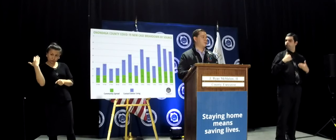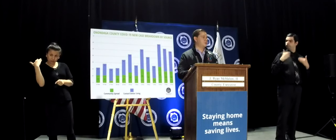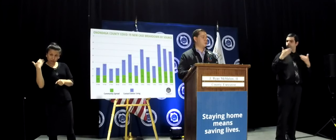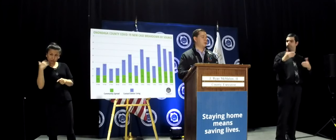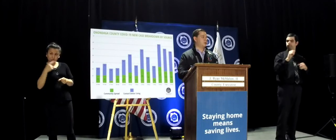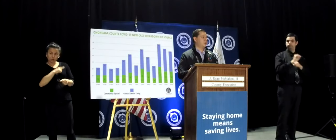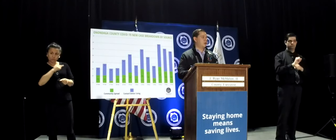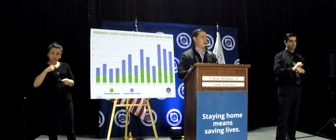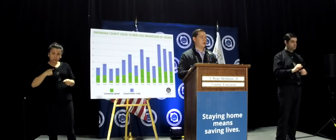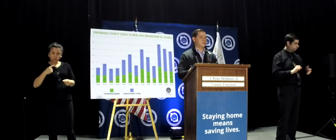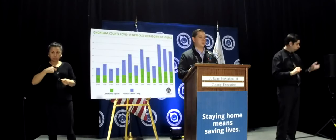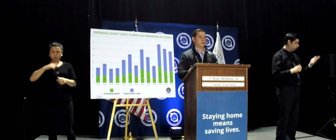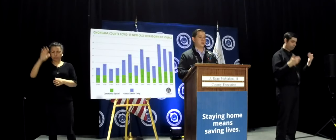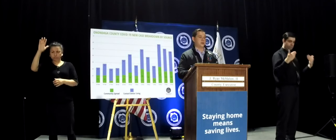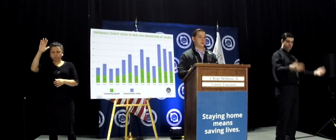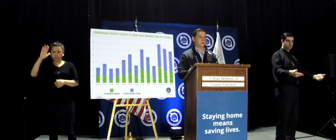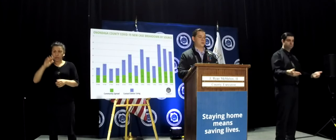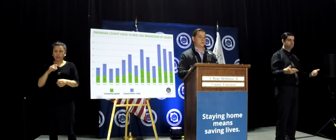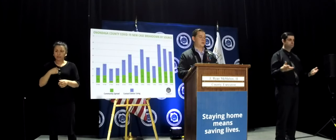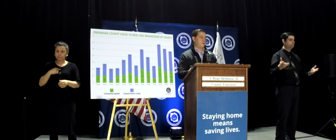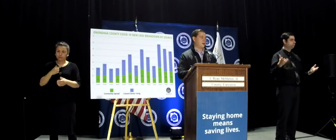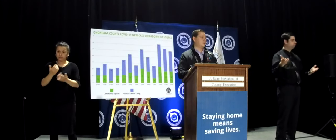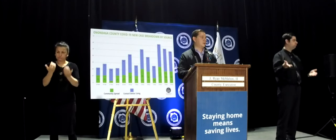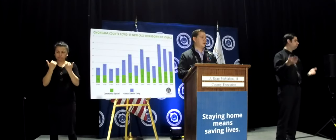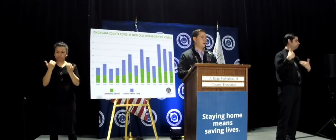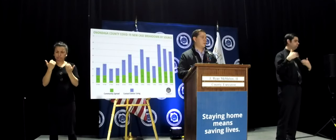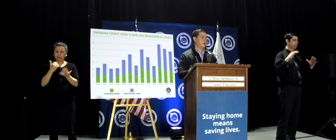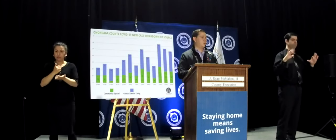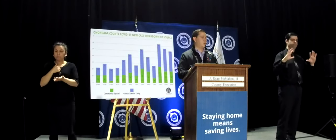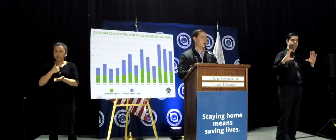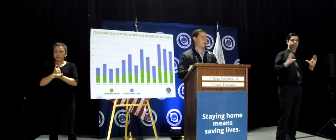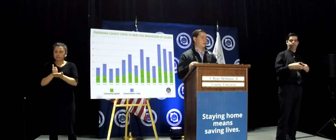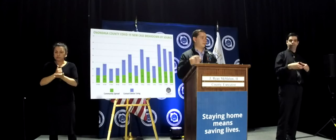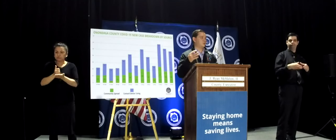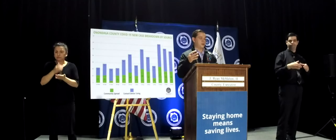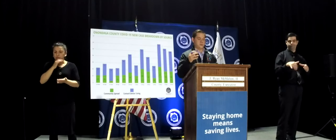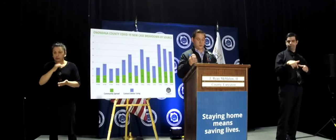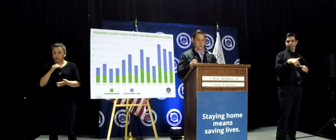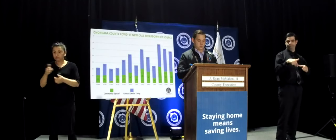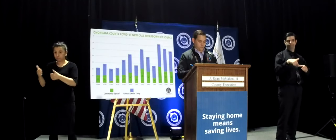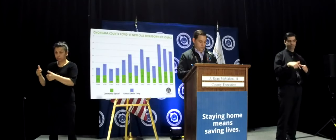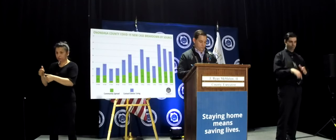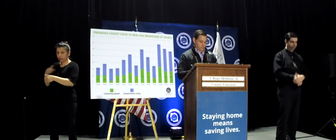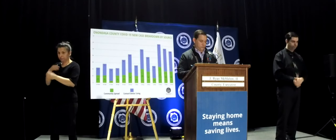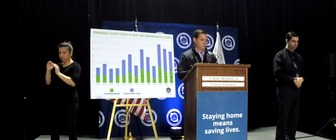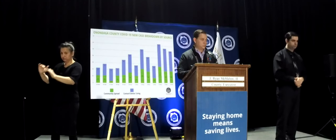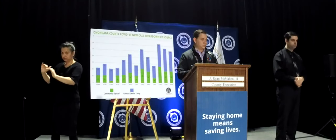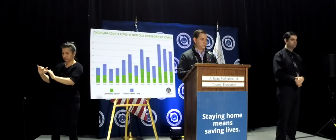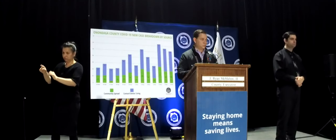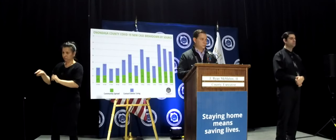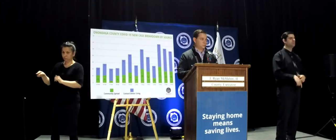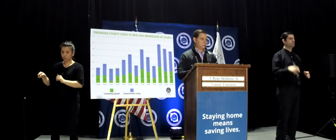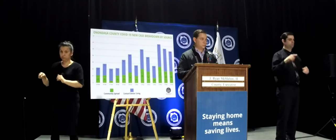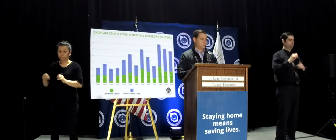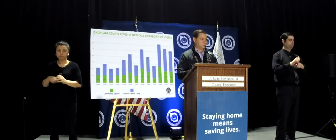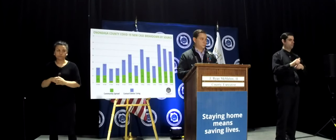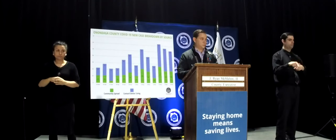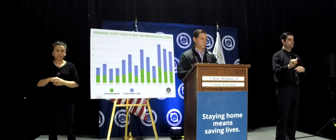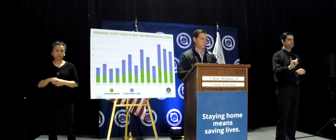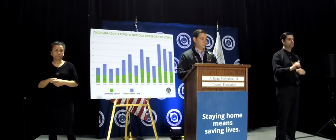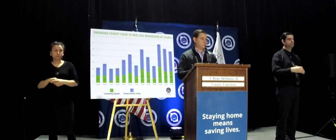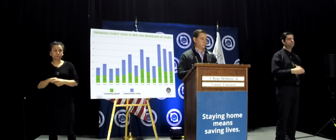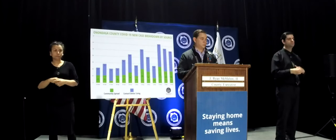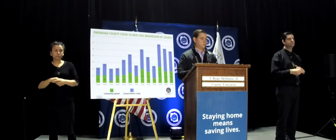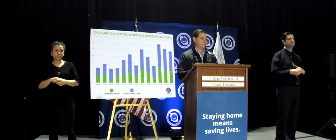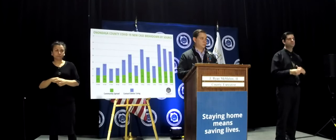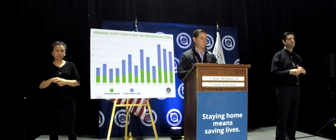those names, and we're certainly looking at those in the event that we want to get them trained as well. So that's close to 10% of